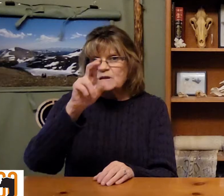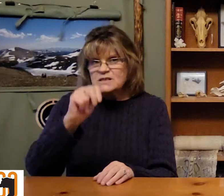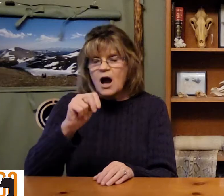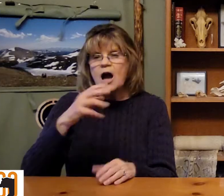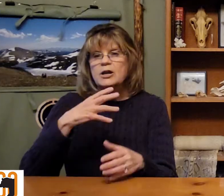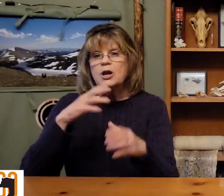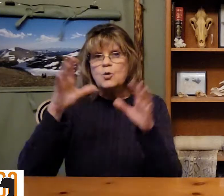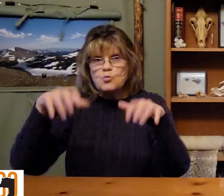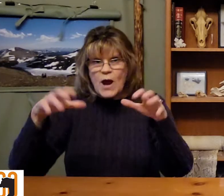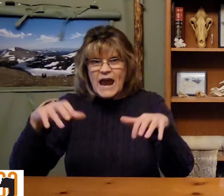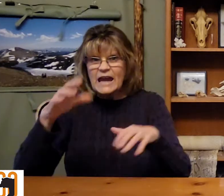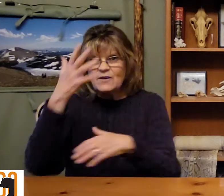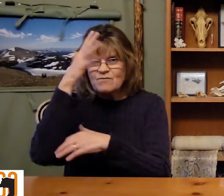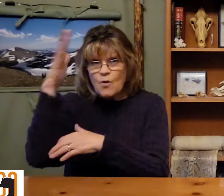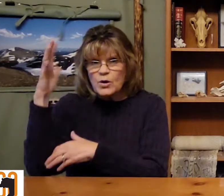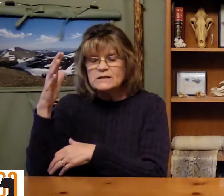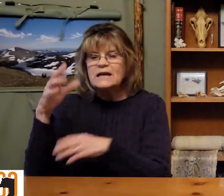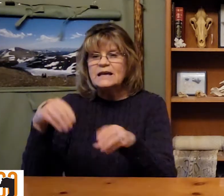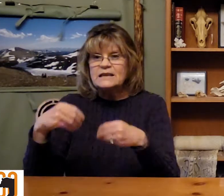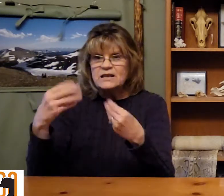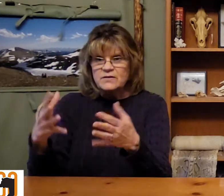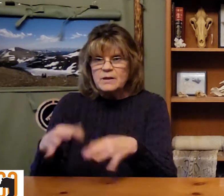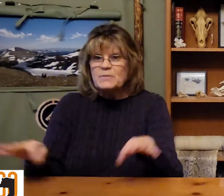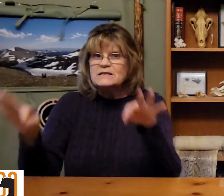them essential minerals.